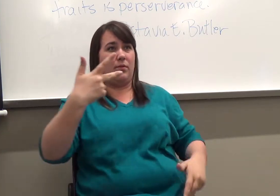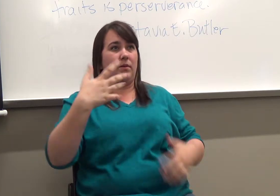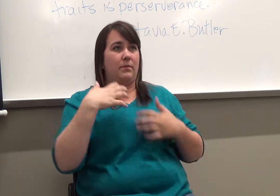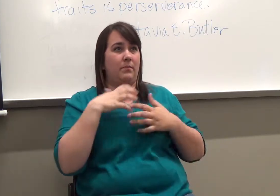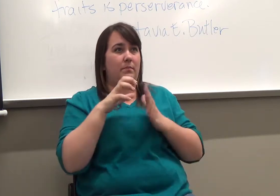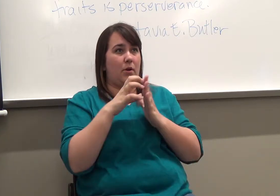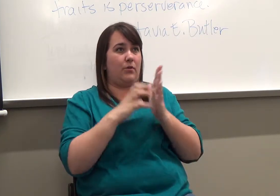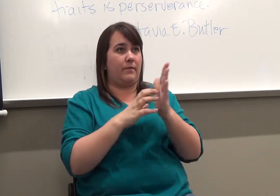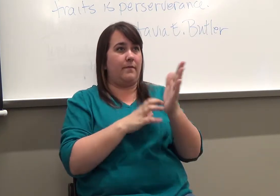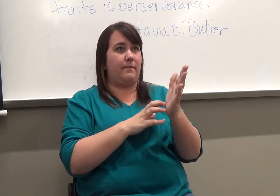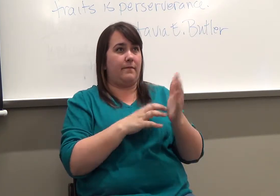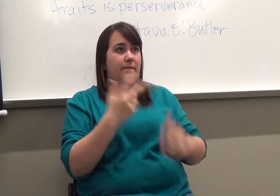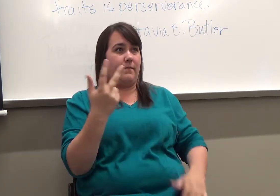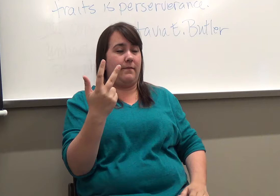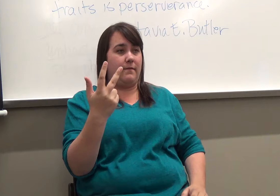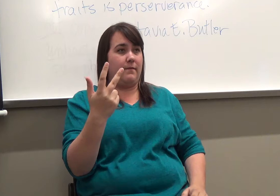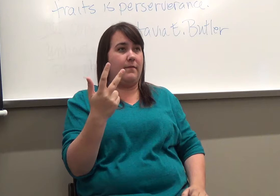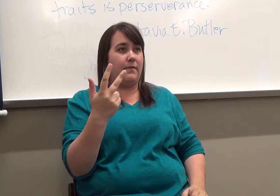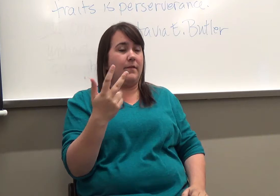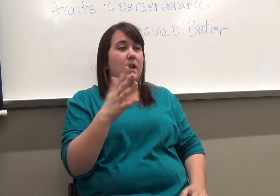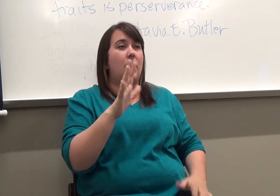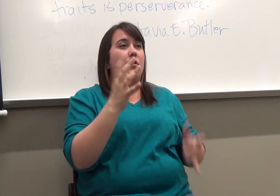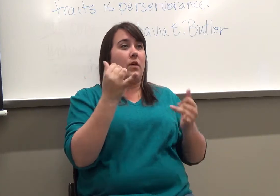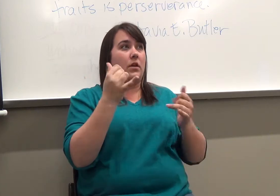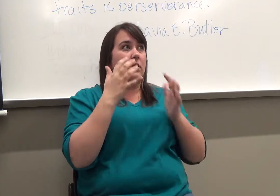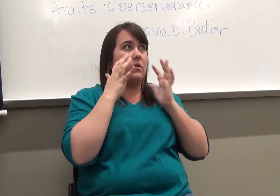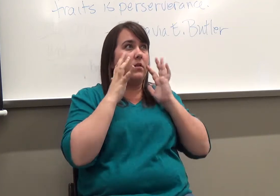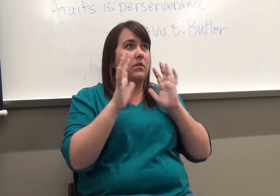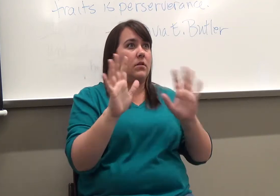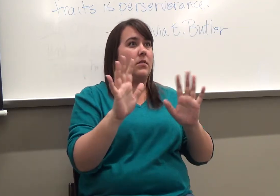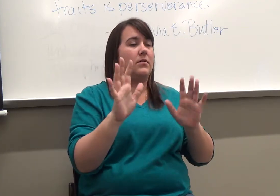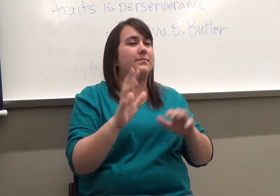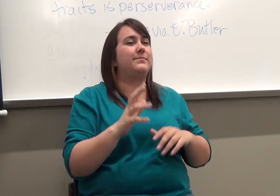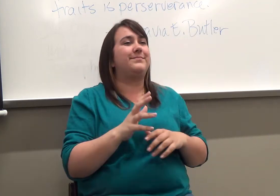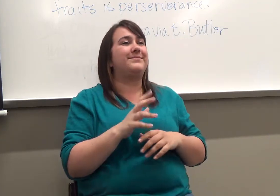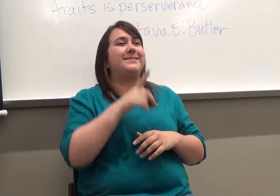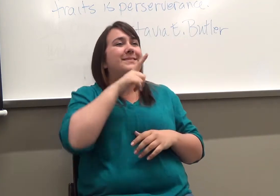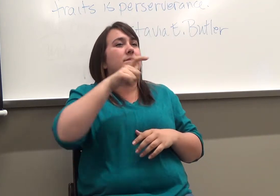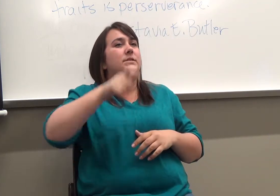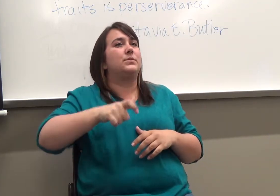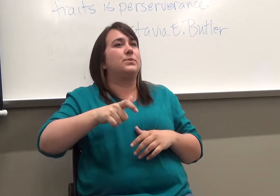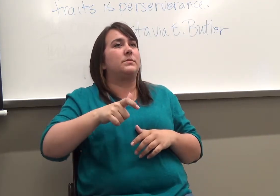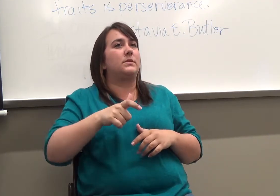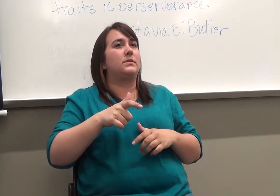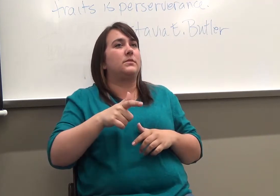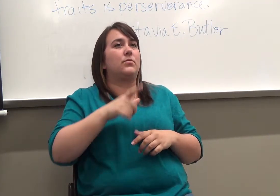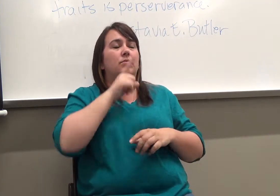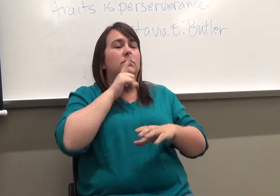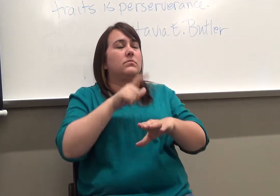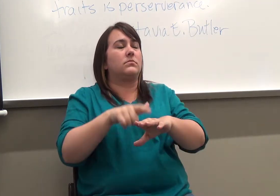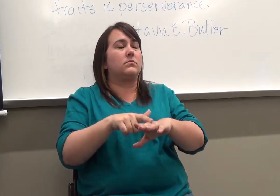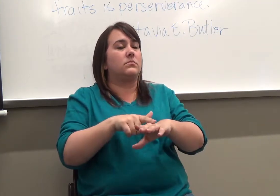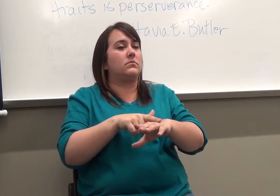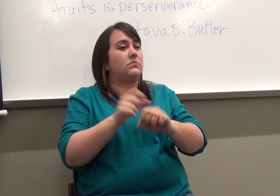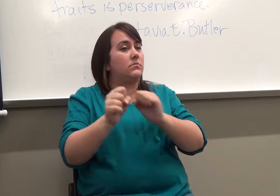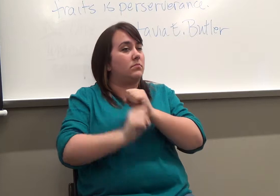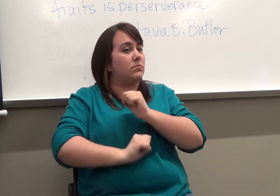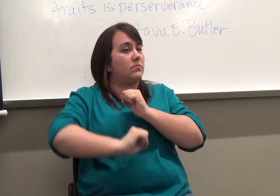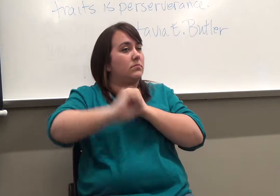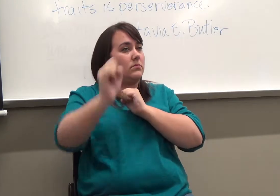into 3, and don't worry, at this point, this doesn't need to be really long, okay? I'm